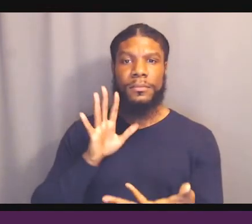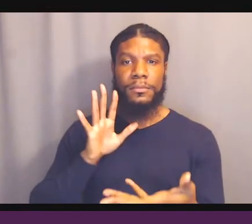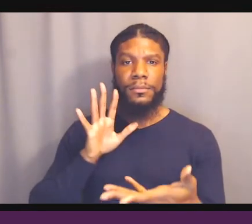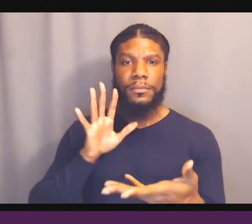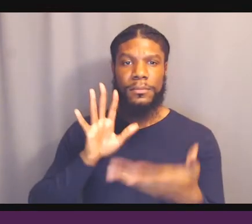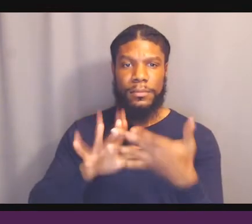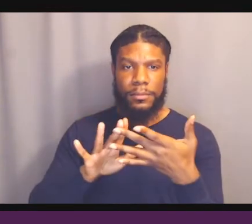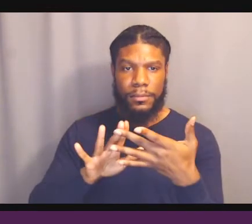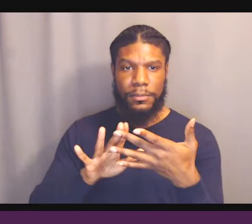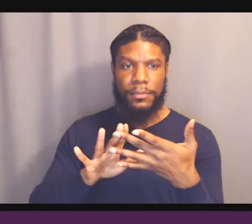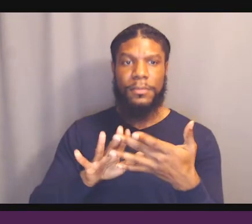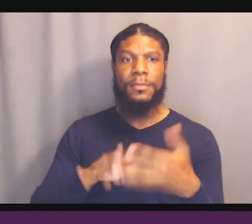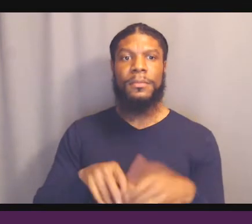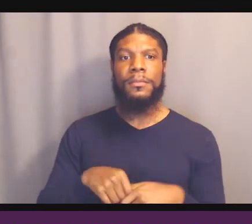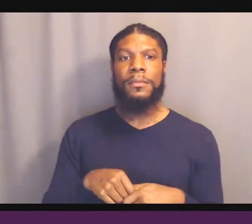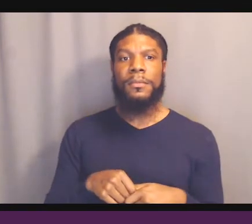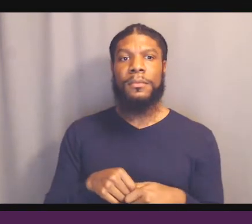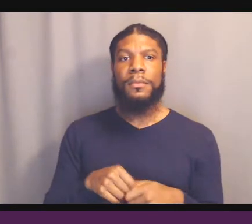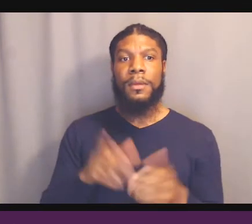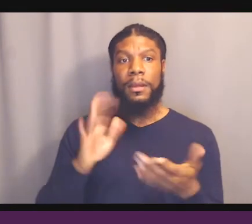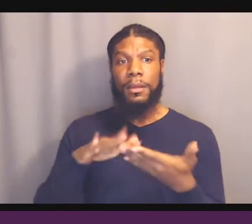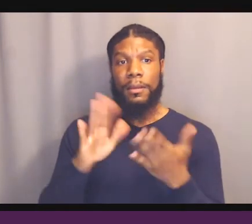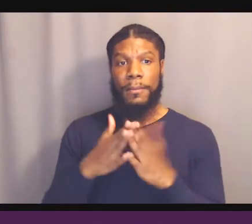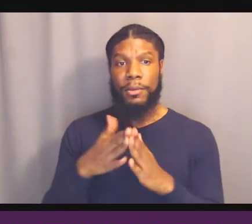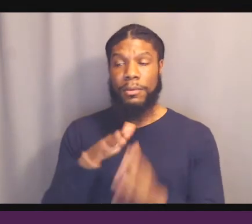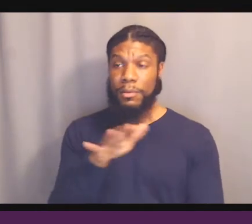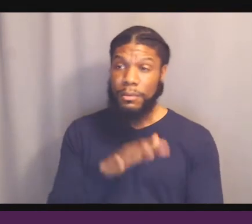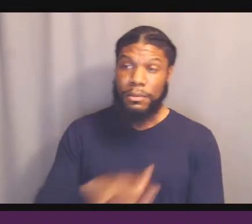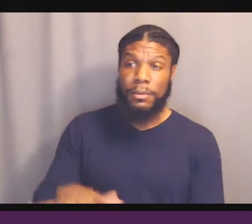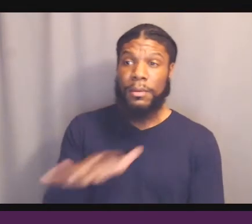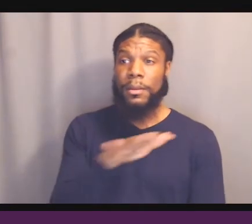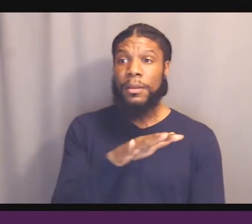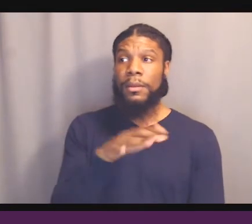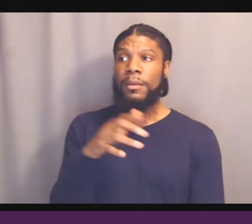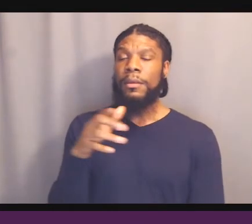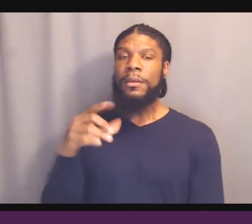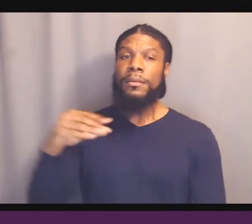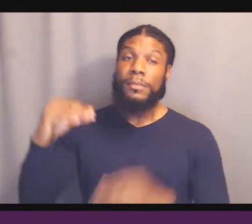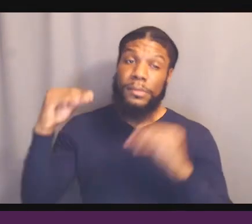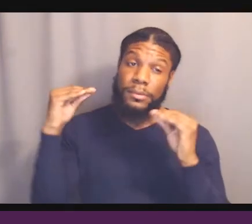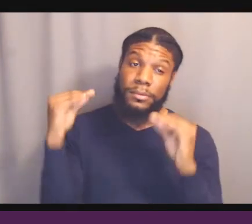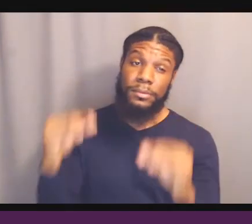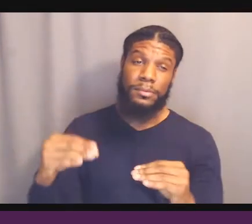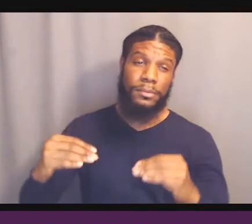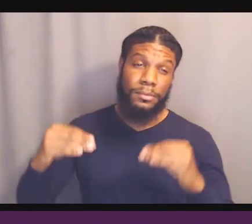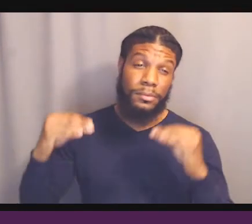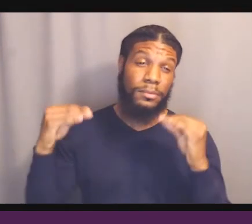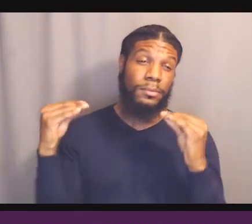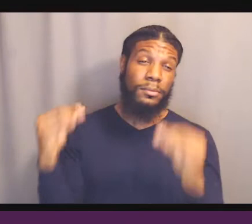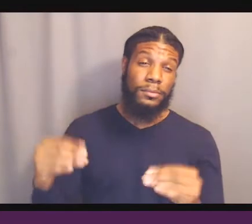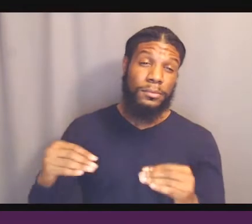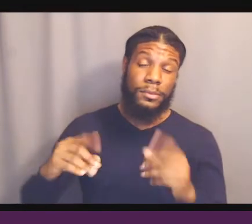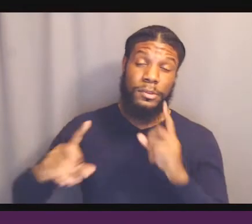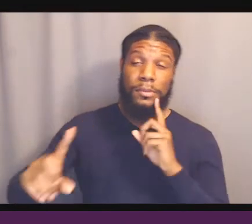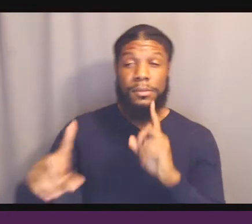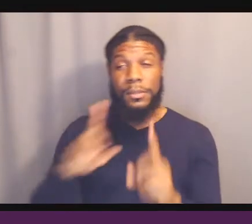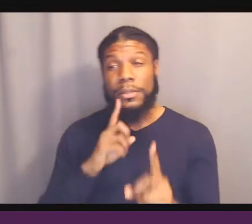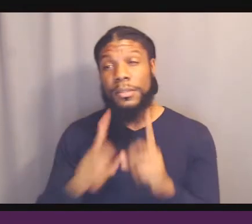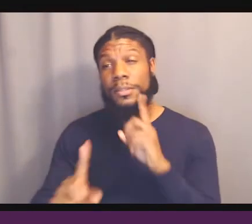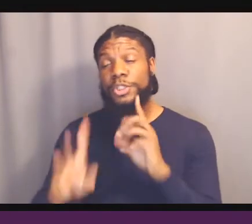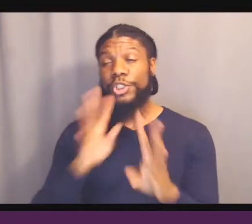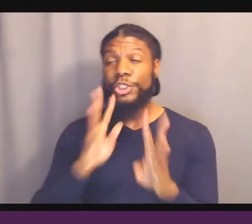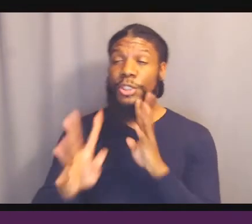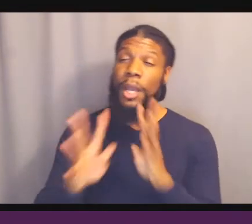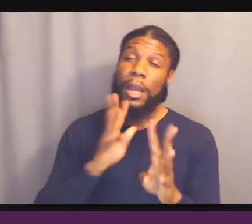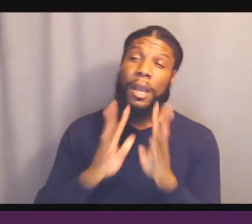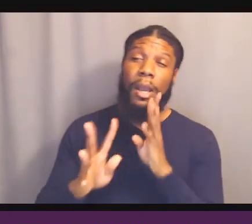to death. I mean, I've been in 17 meetings this week with community organizations